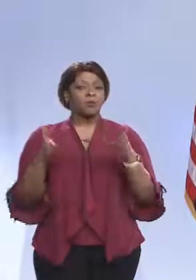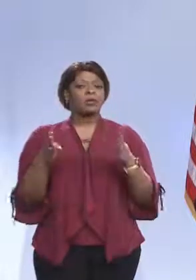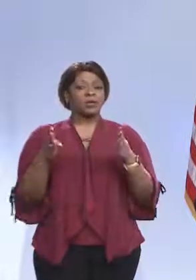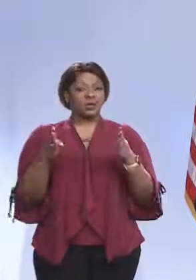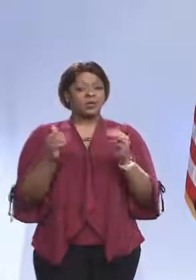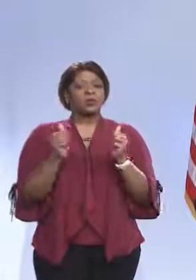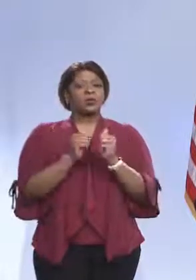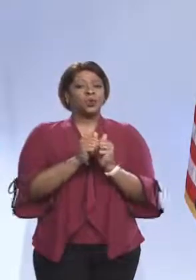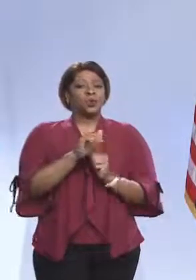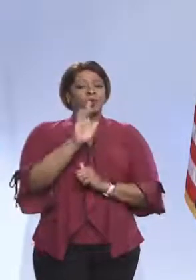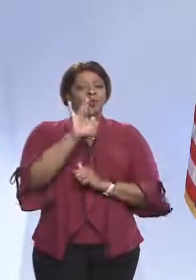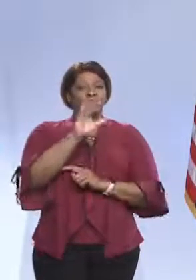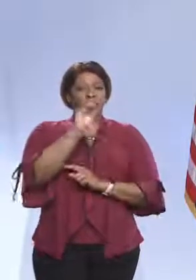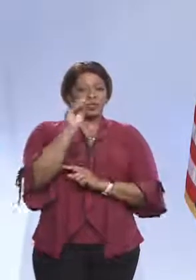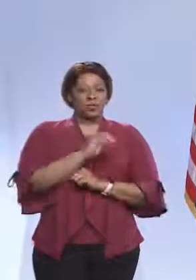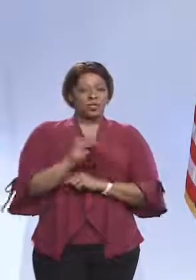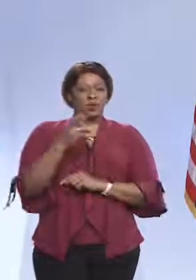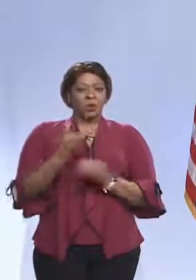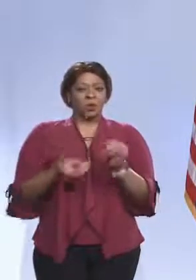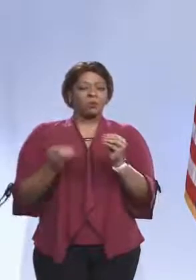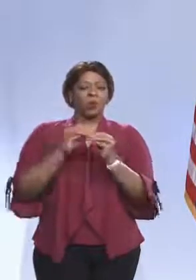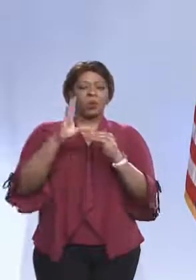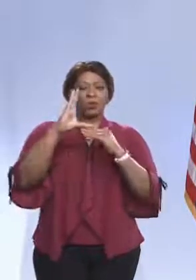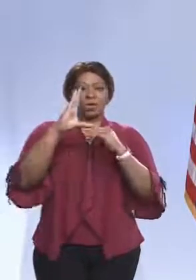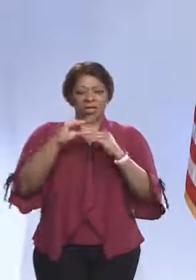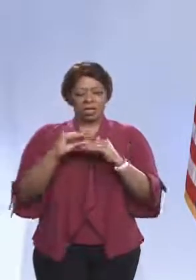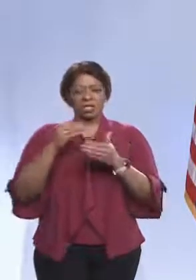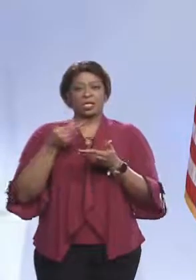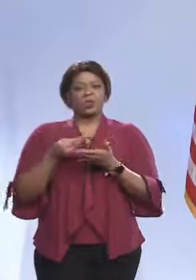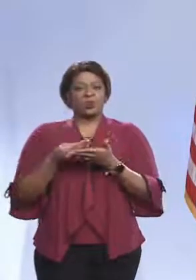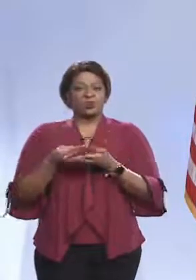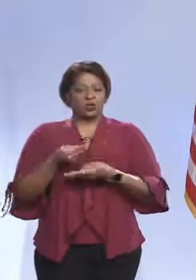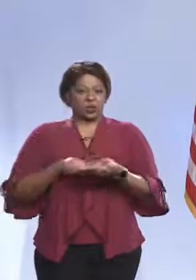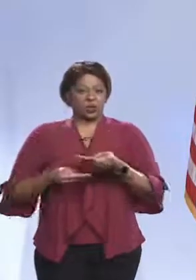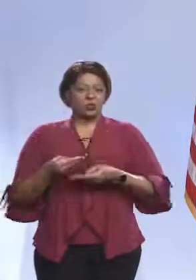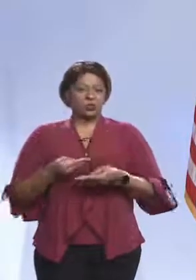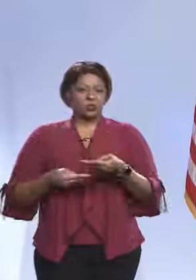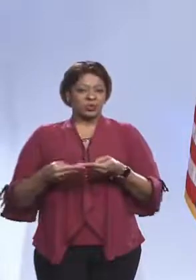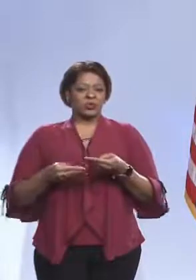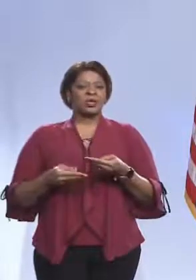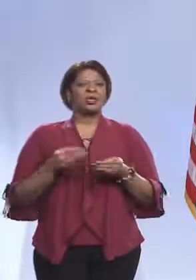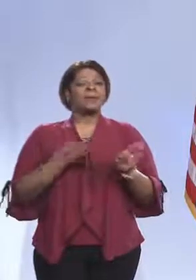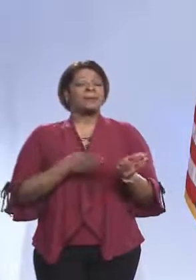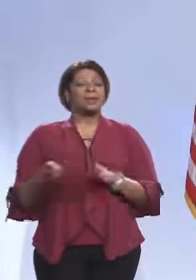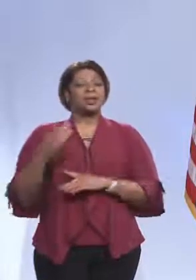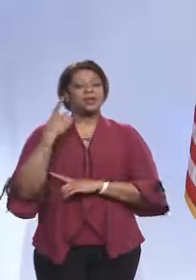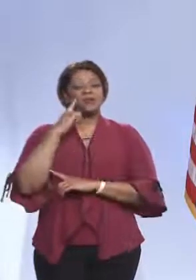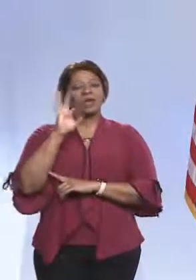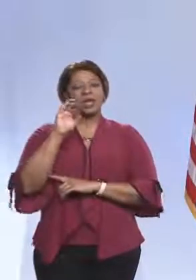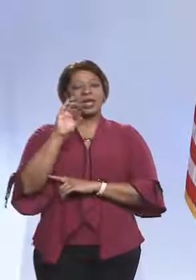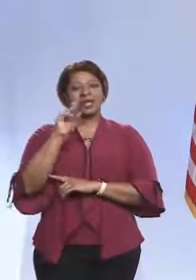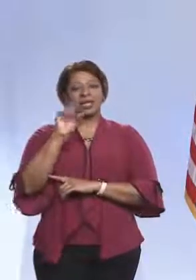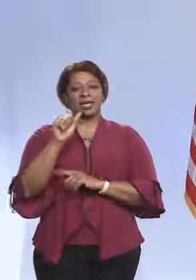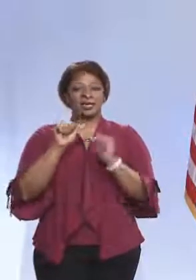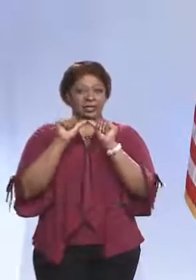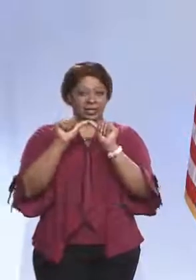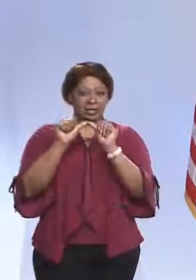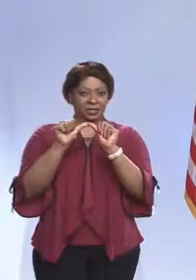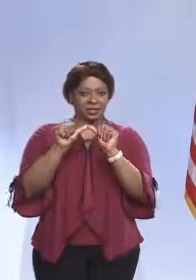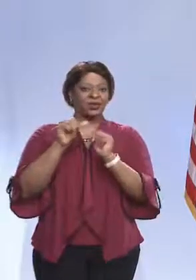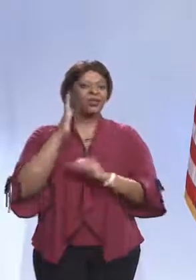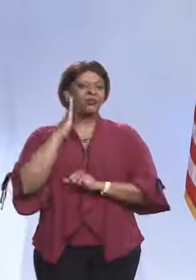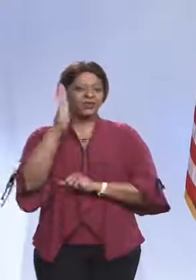a 25% or greater reduction in revenue, and a plan for 90 days of continuous